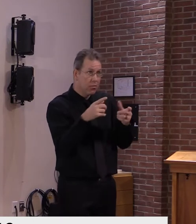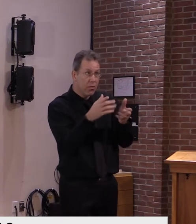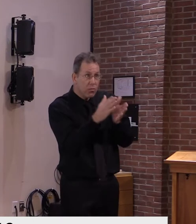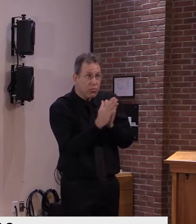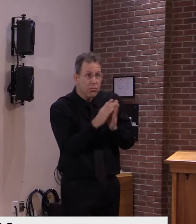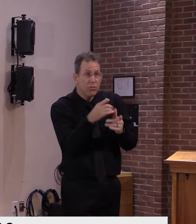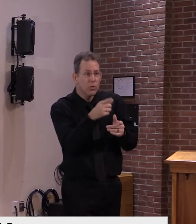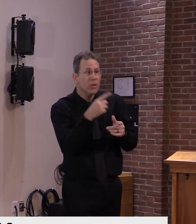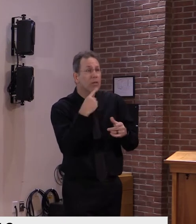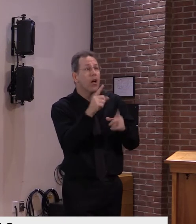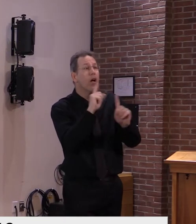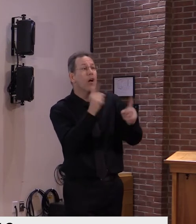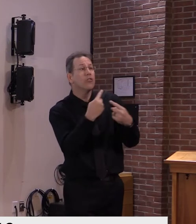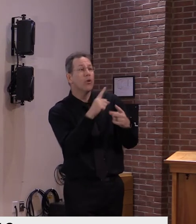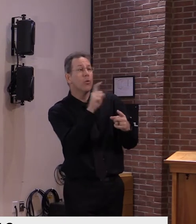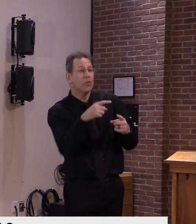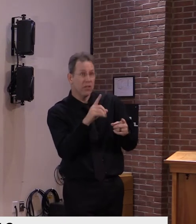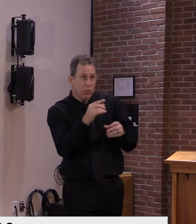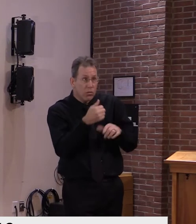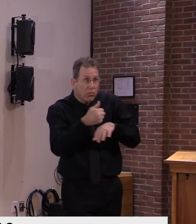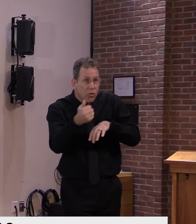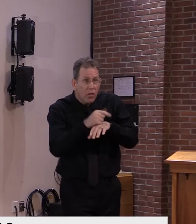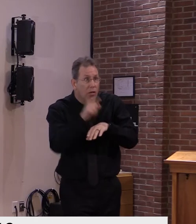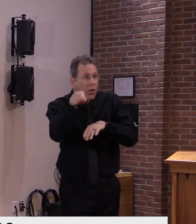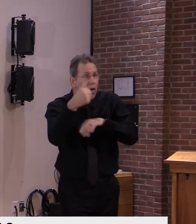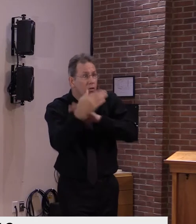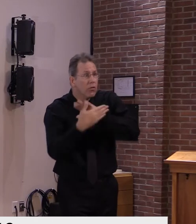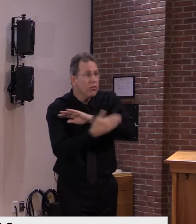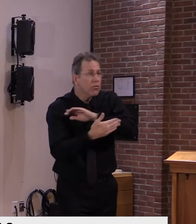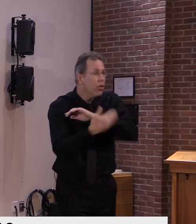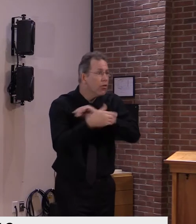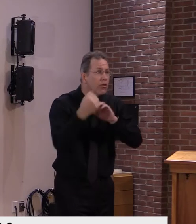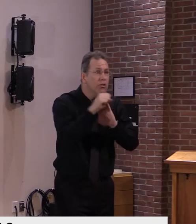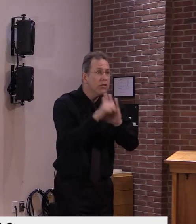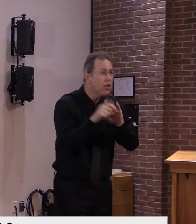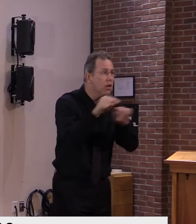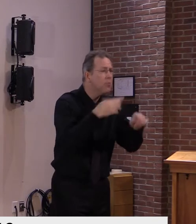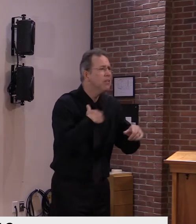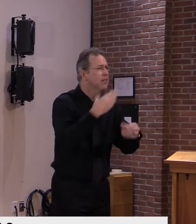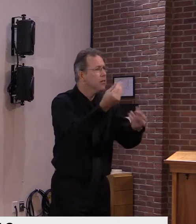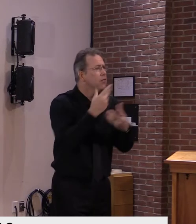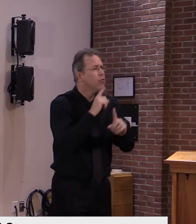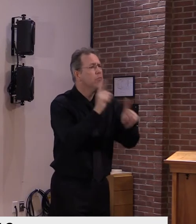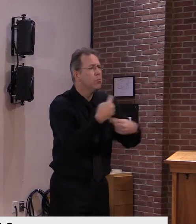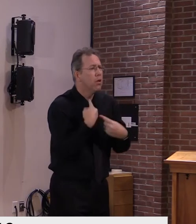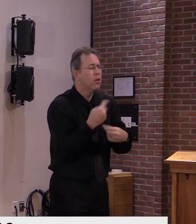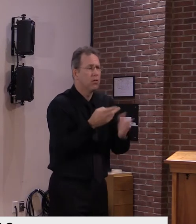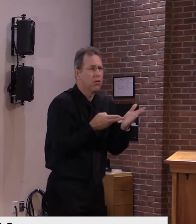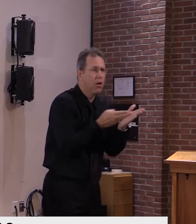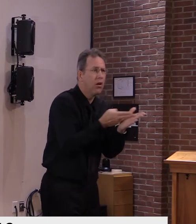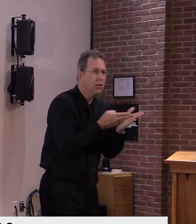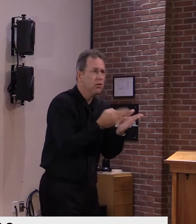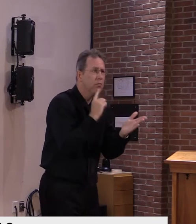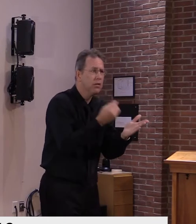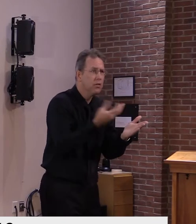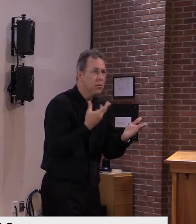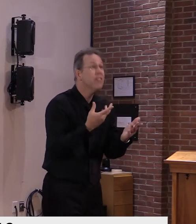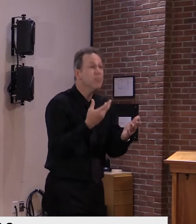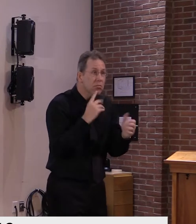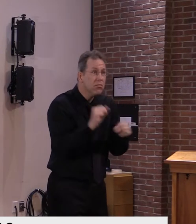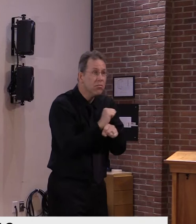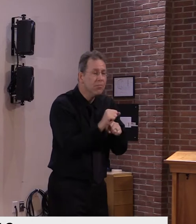gatherings is simply this: please quarantine yourselves at home and please get tested now and in